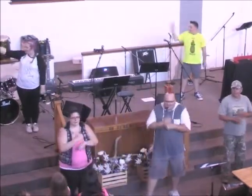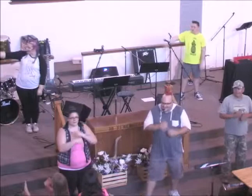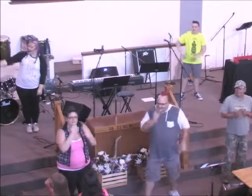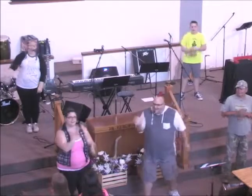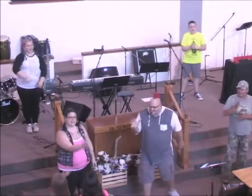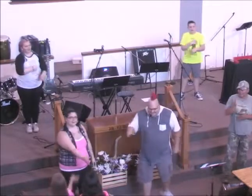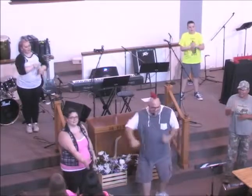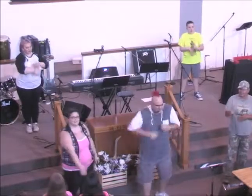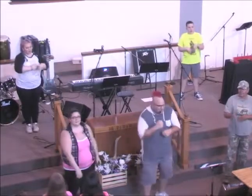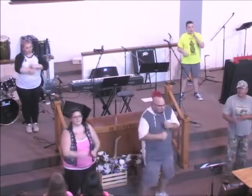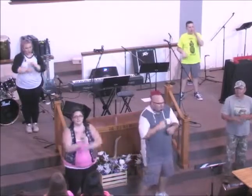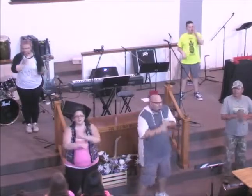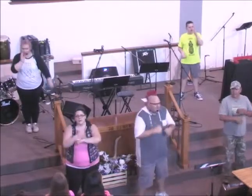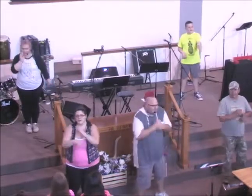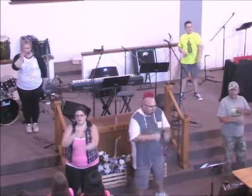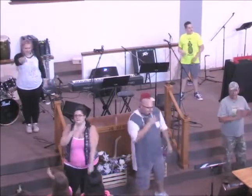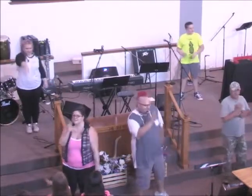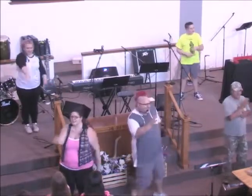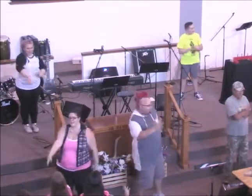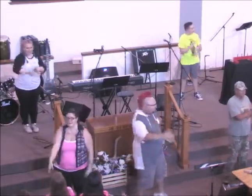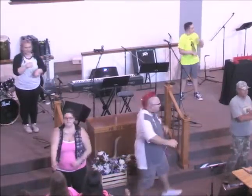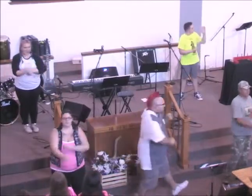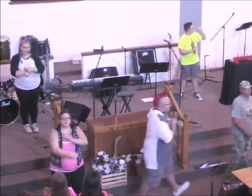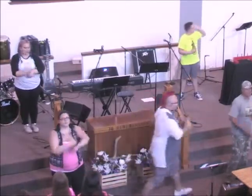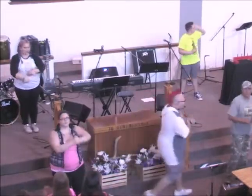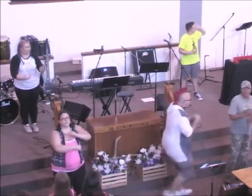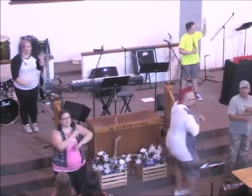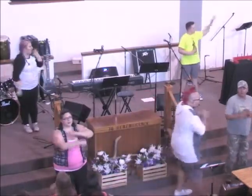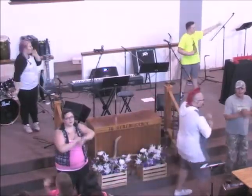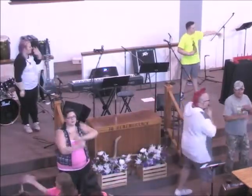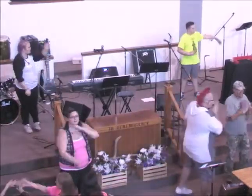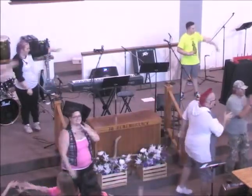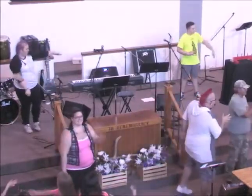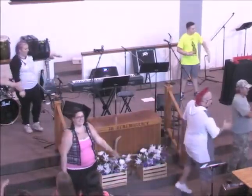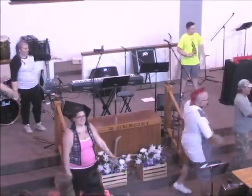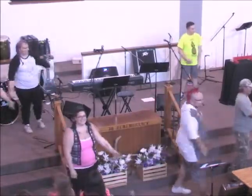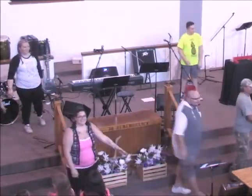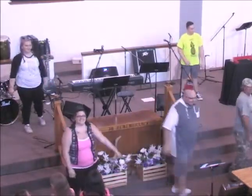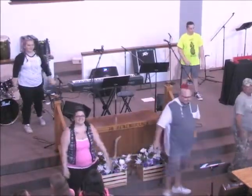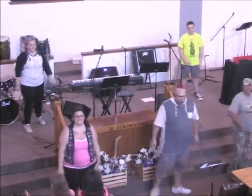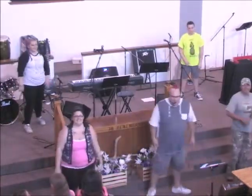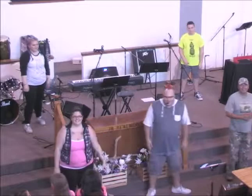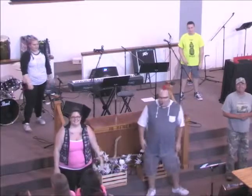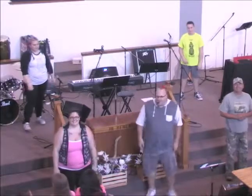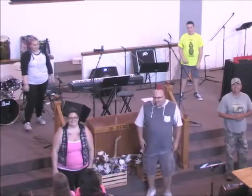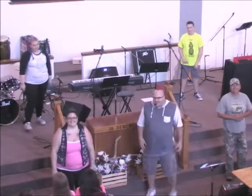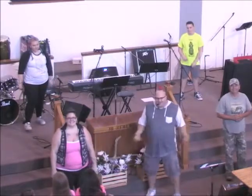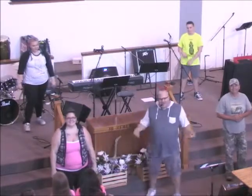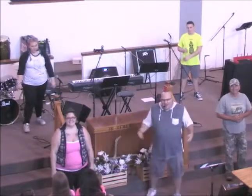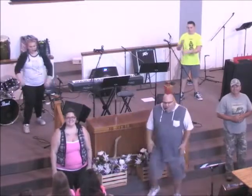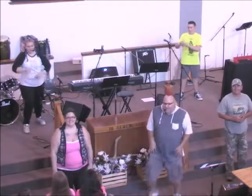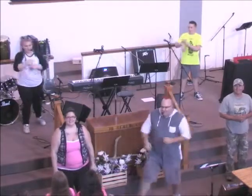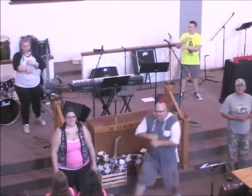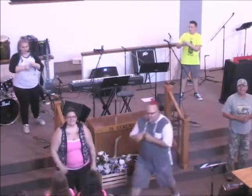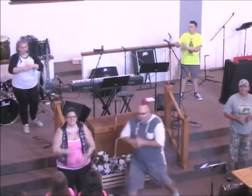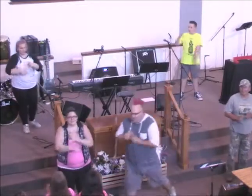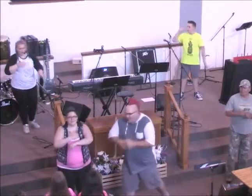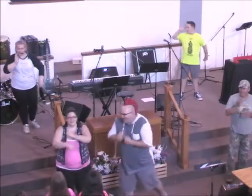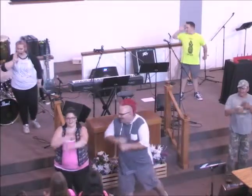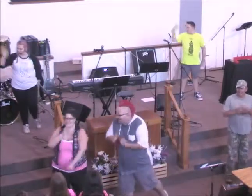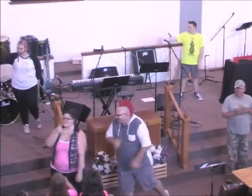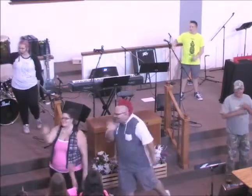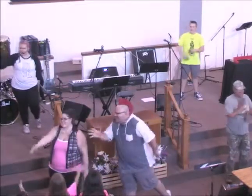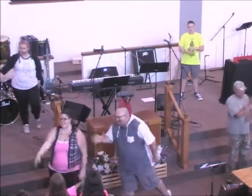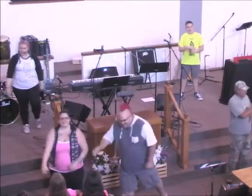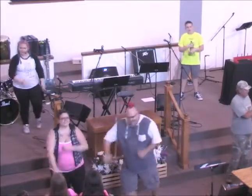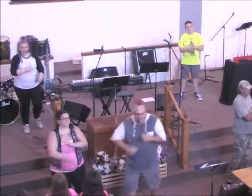what it says. Do what it says. Do what it says. All right. One more time. It's loud. Do